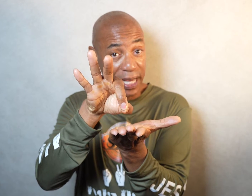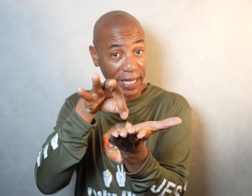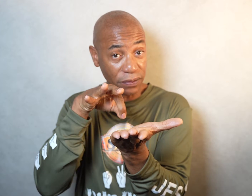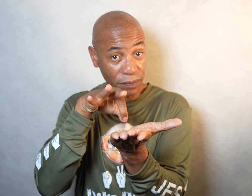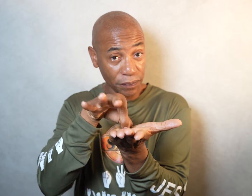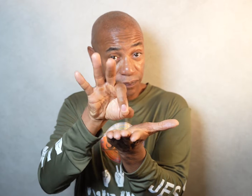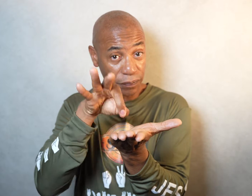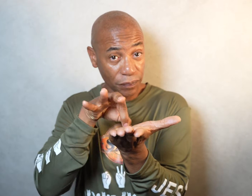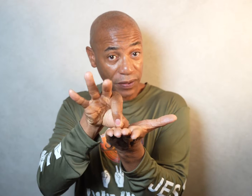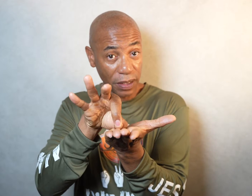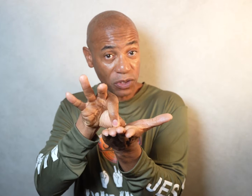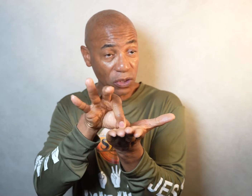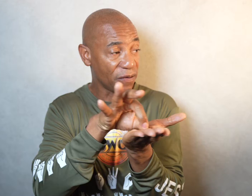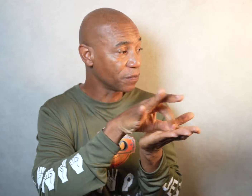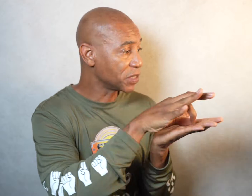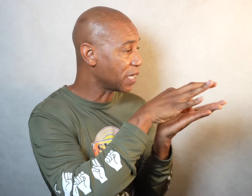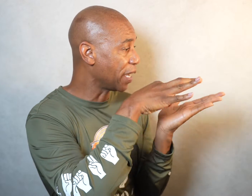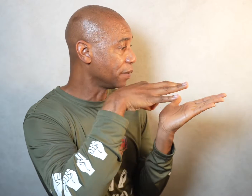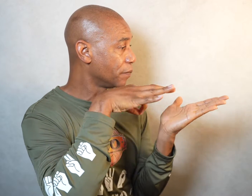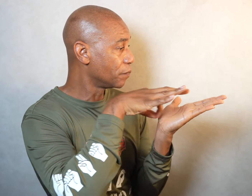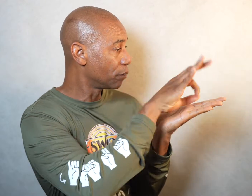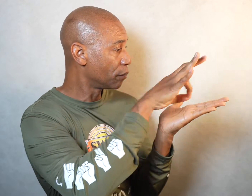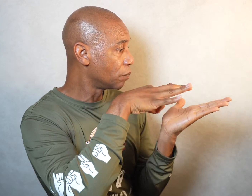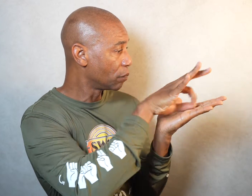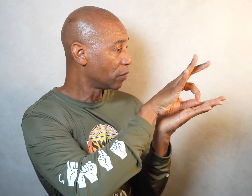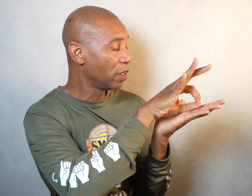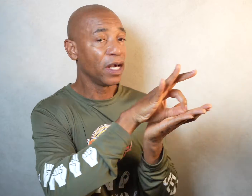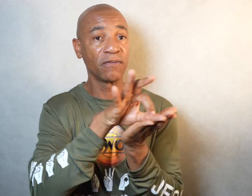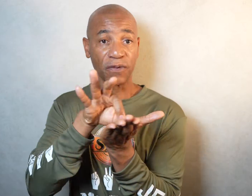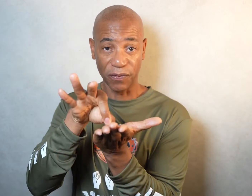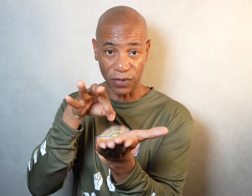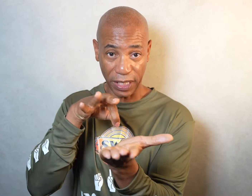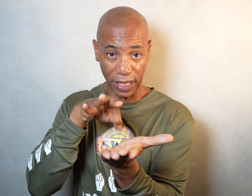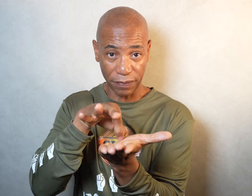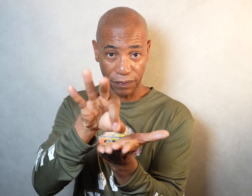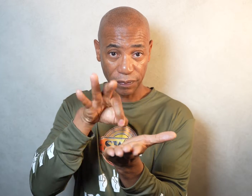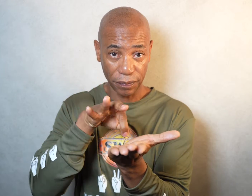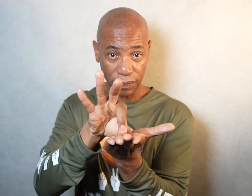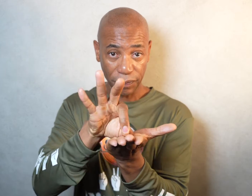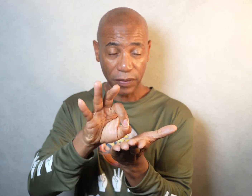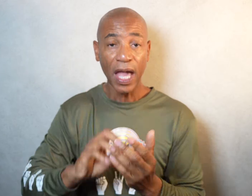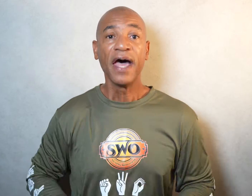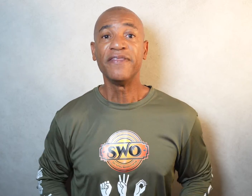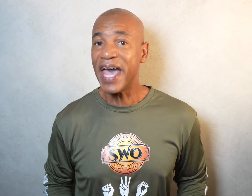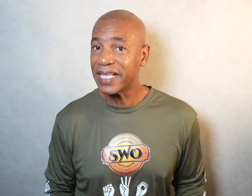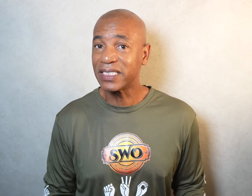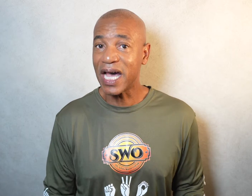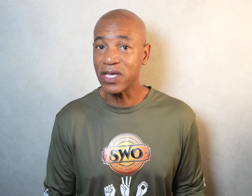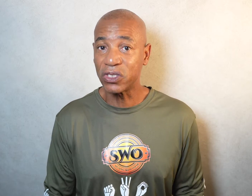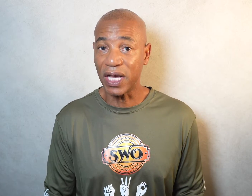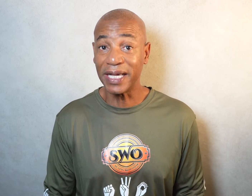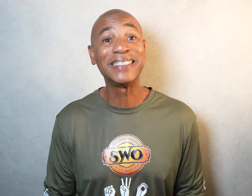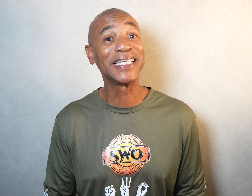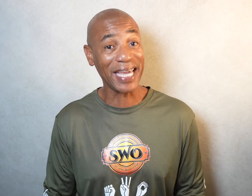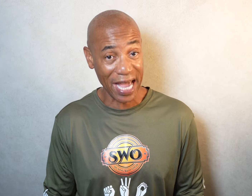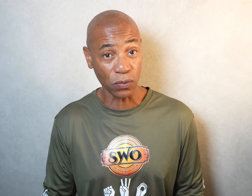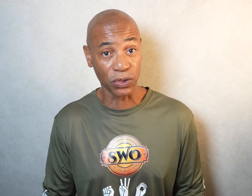hand. Let me show you that from the side and from the front again. That is how you sign to count.